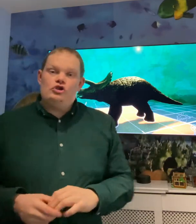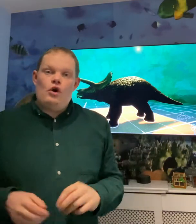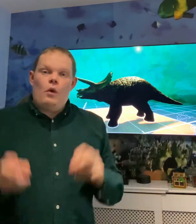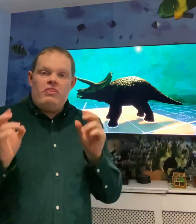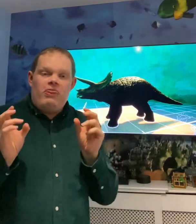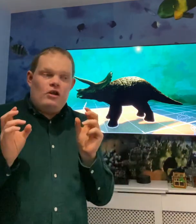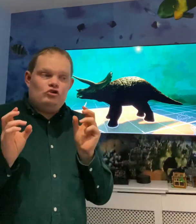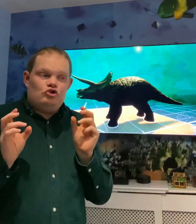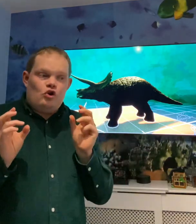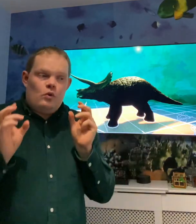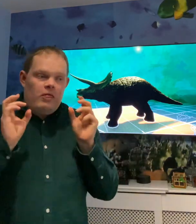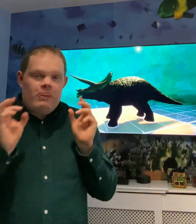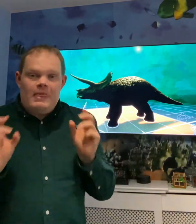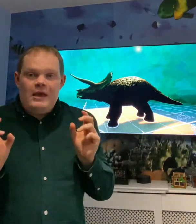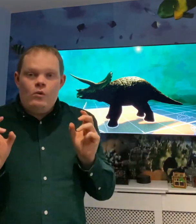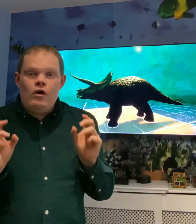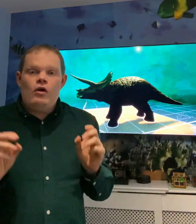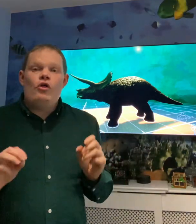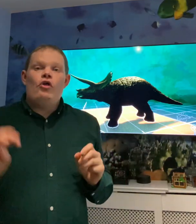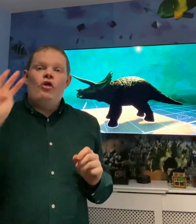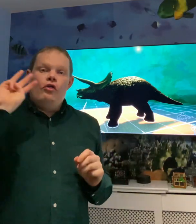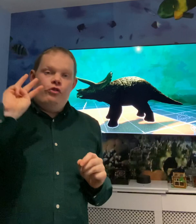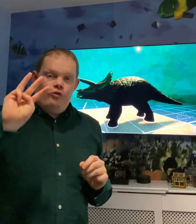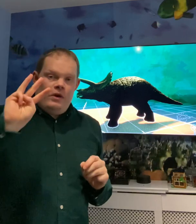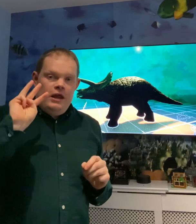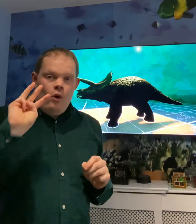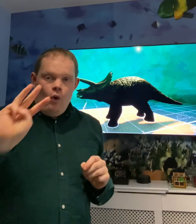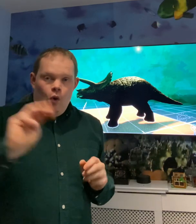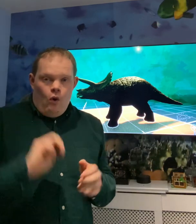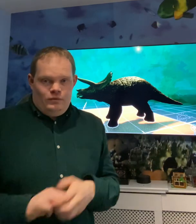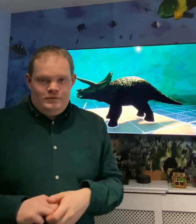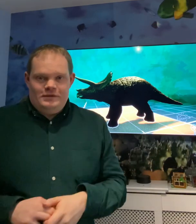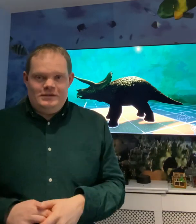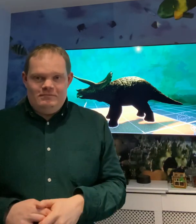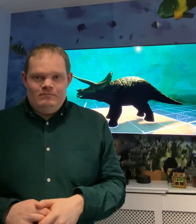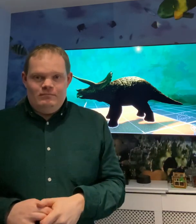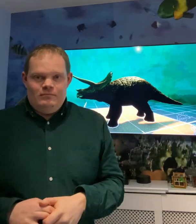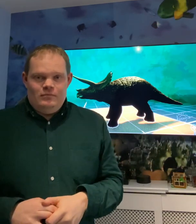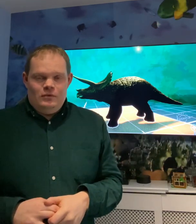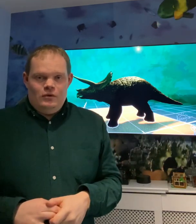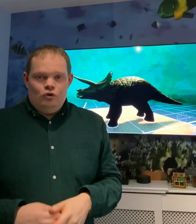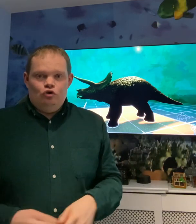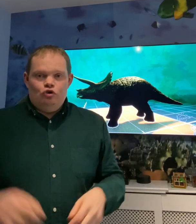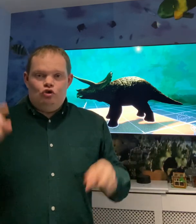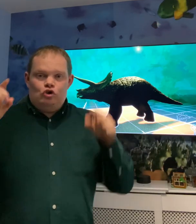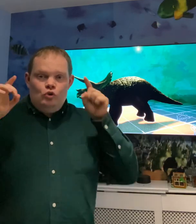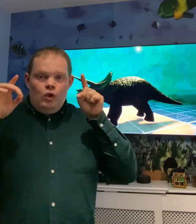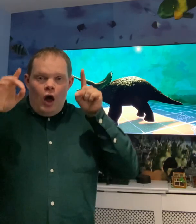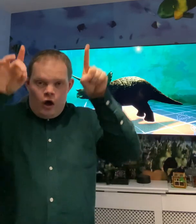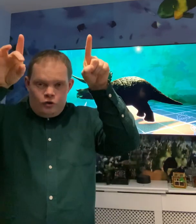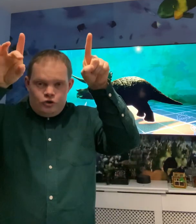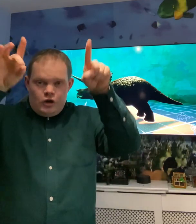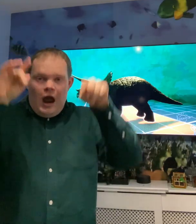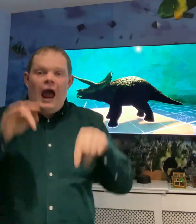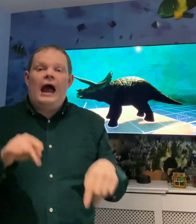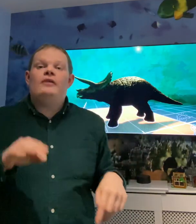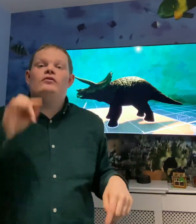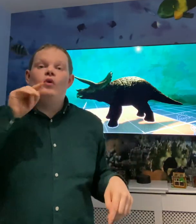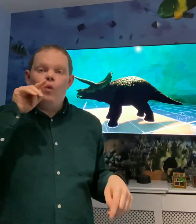So they were 3 horns, 2 large and